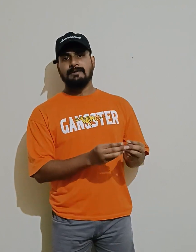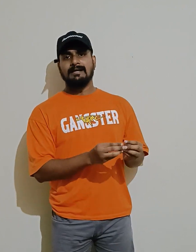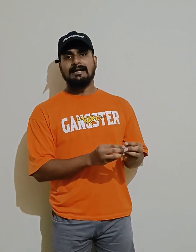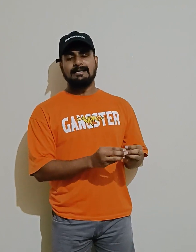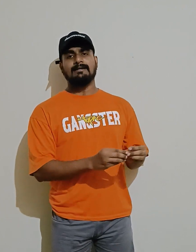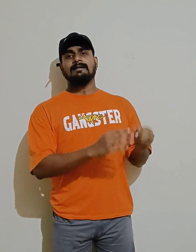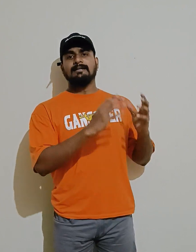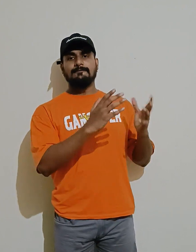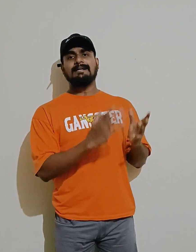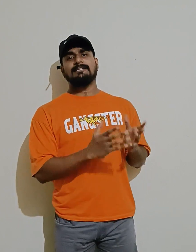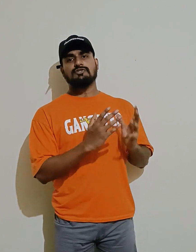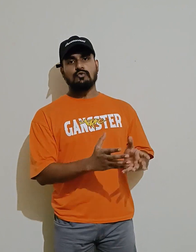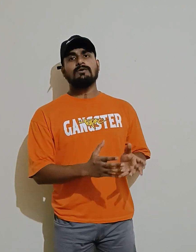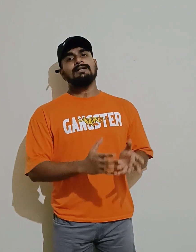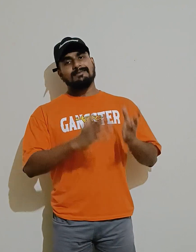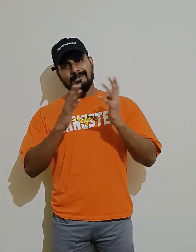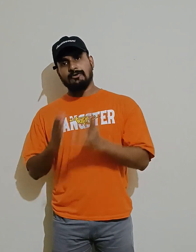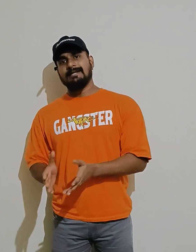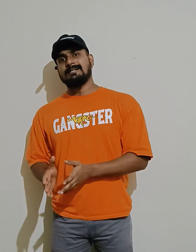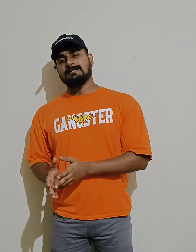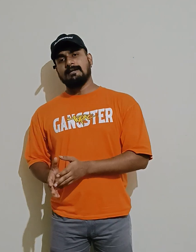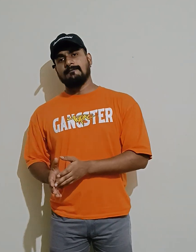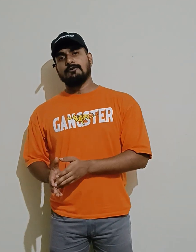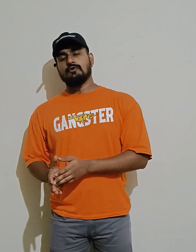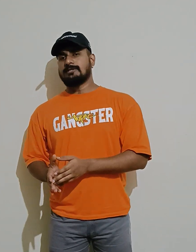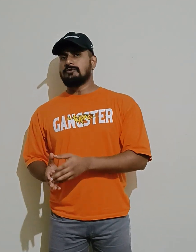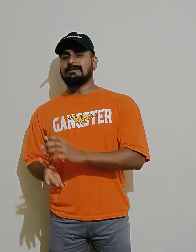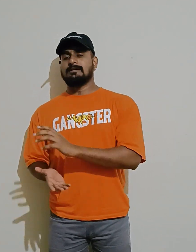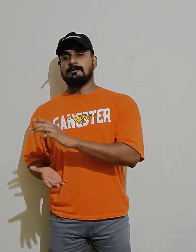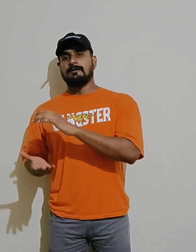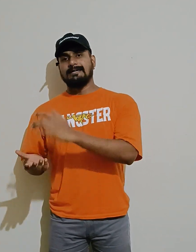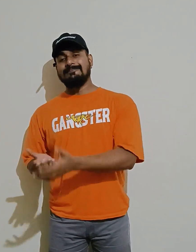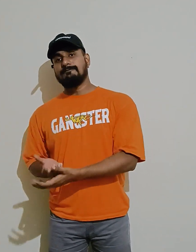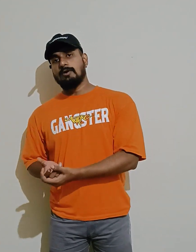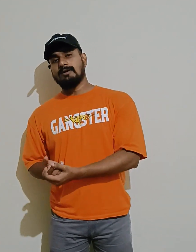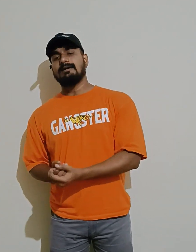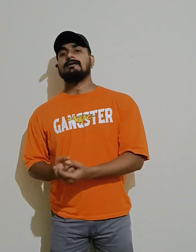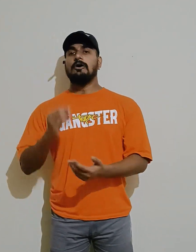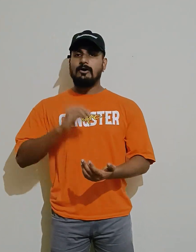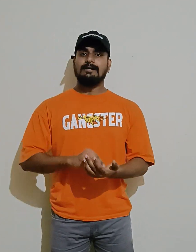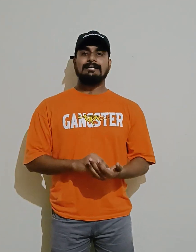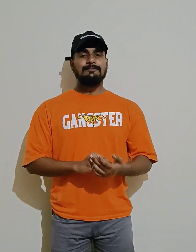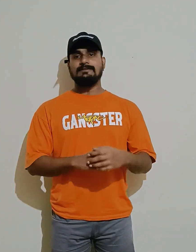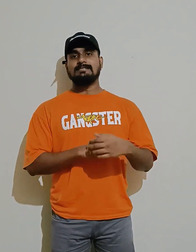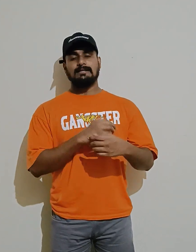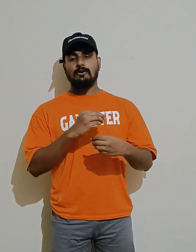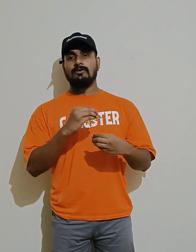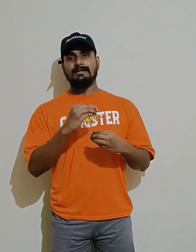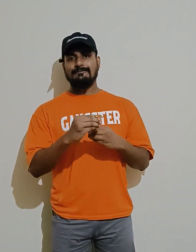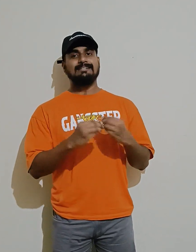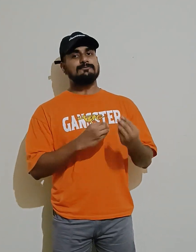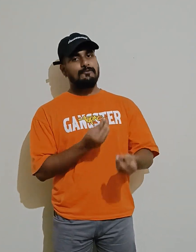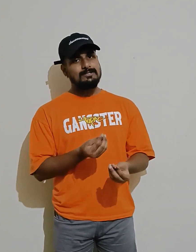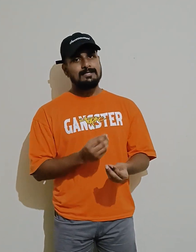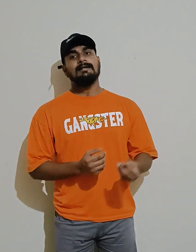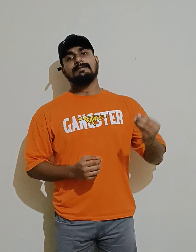we are writing, if that is true, then only it will goes into the if block, or if it is false, then